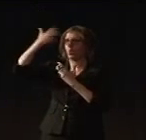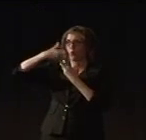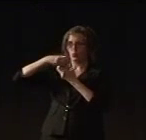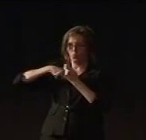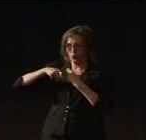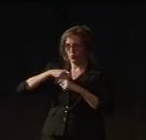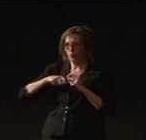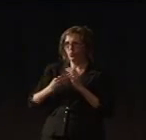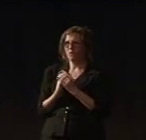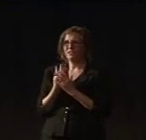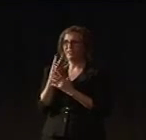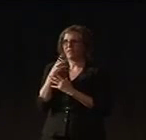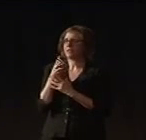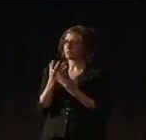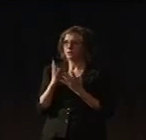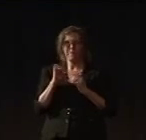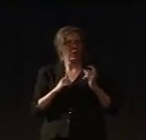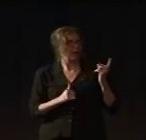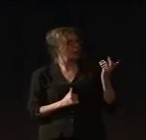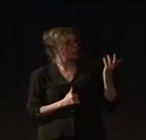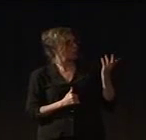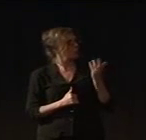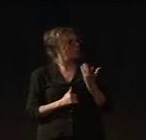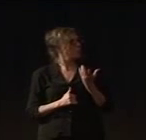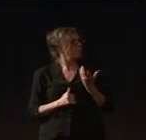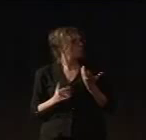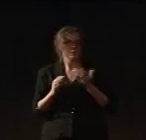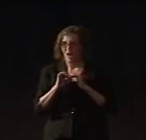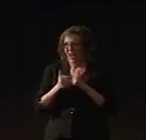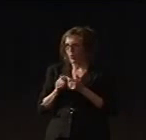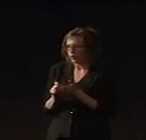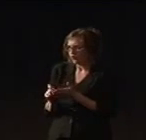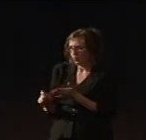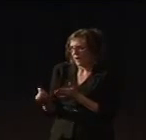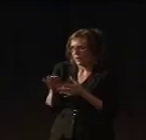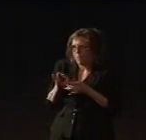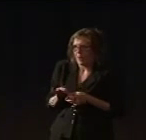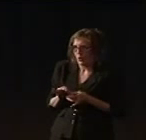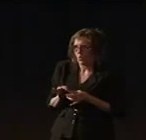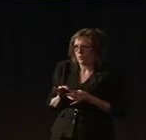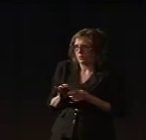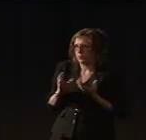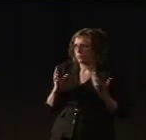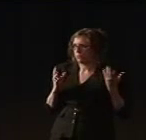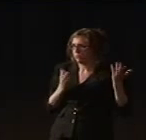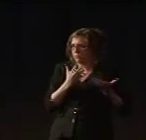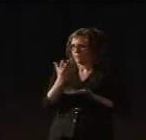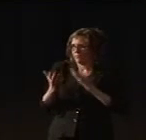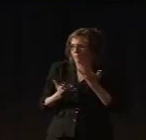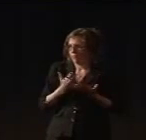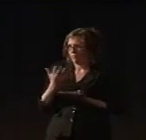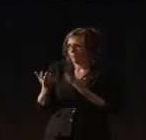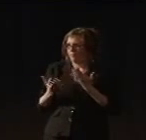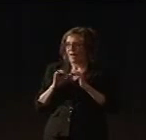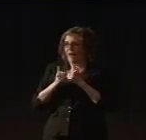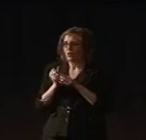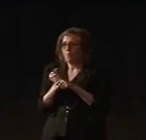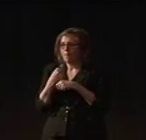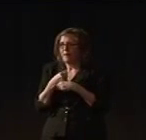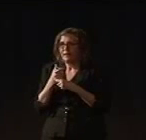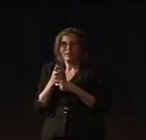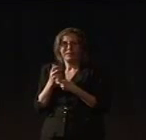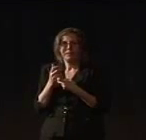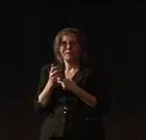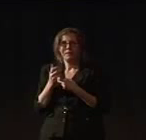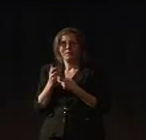completely unworked, usually. How do you write about science? How do you make the difficulty of,